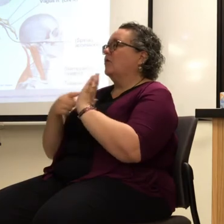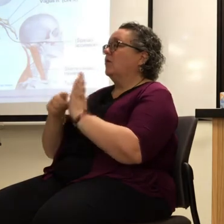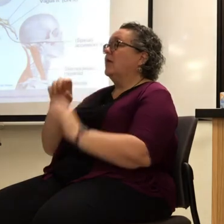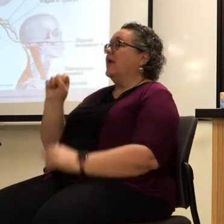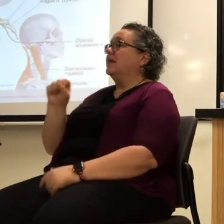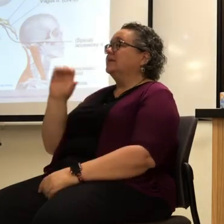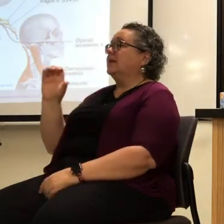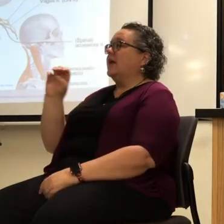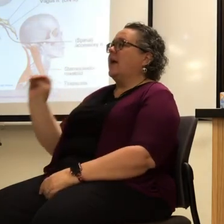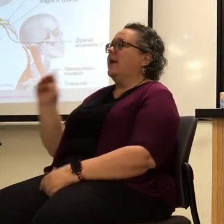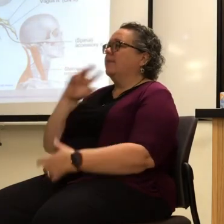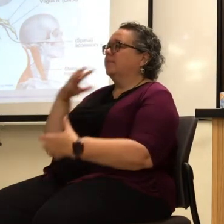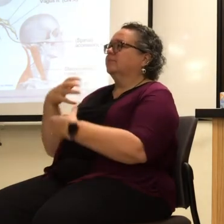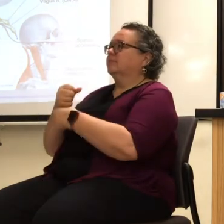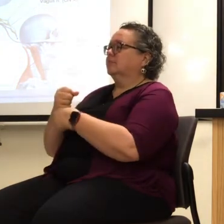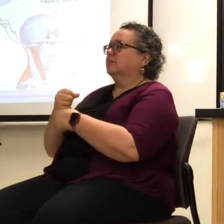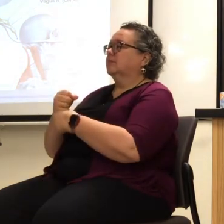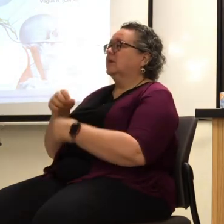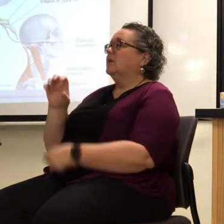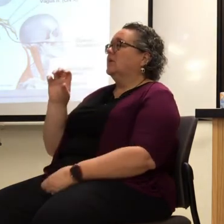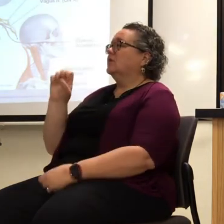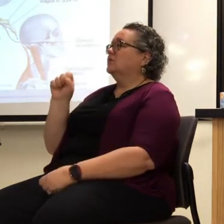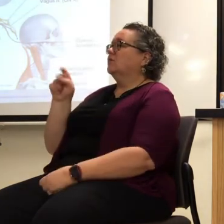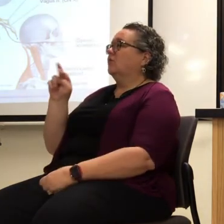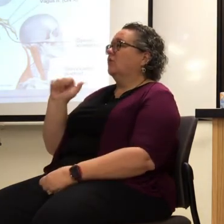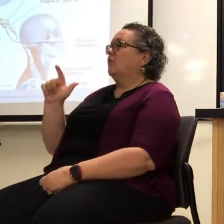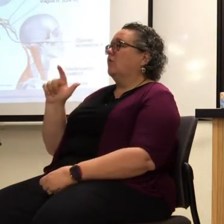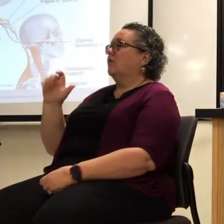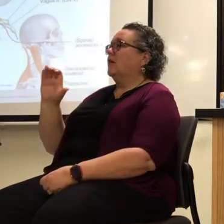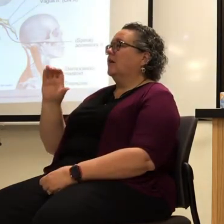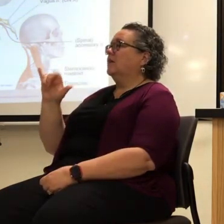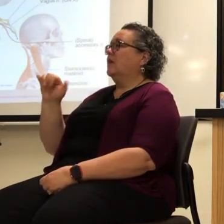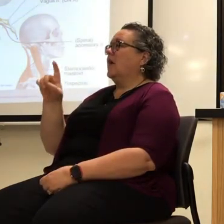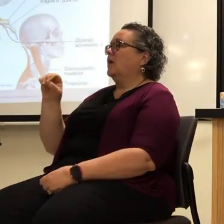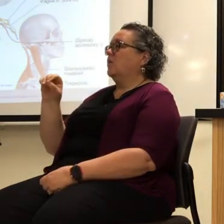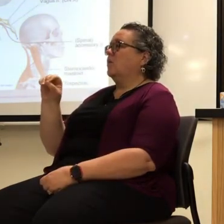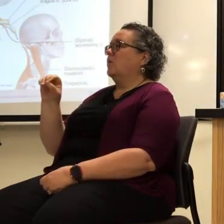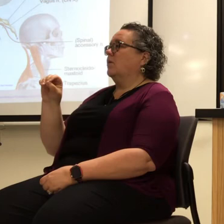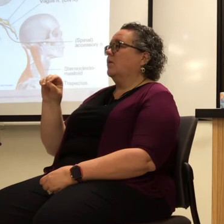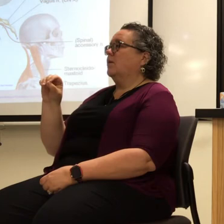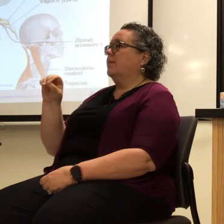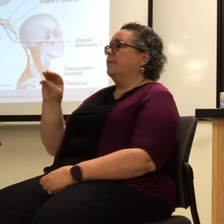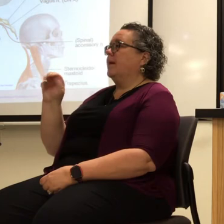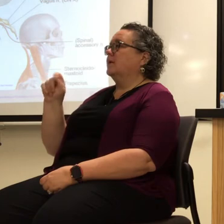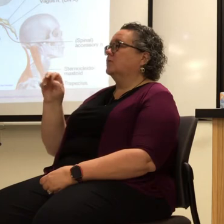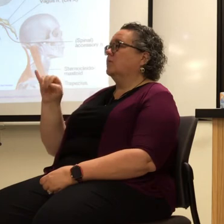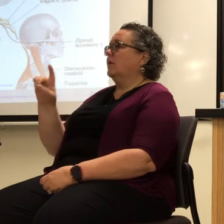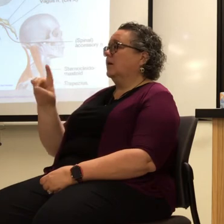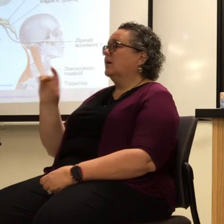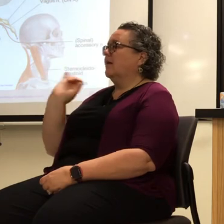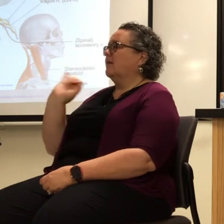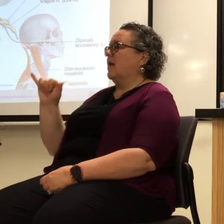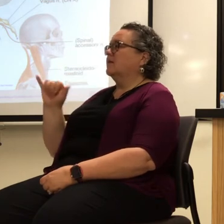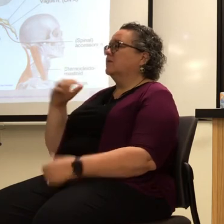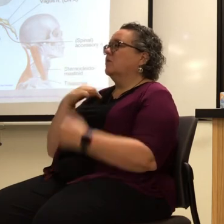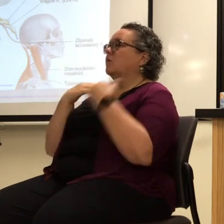short, sternocleidomastoid, helps move neck, shoulders, trapezius.